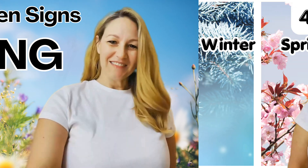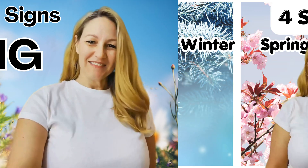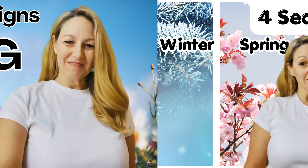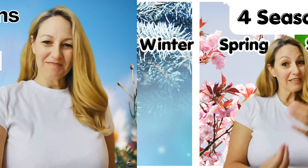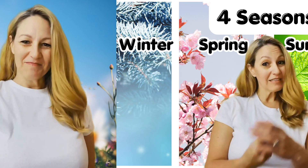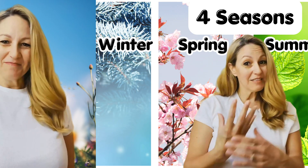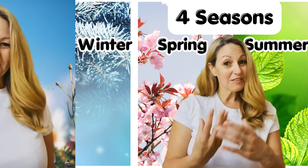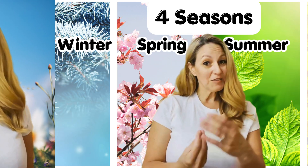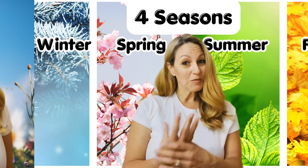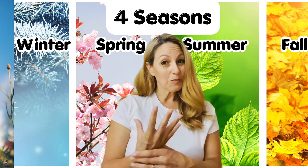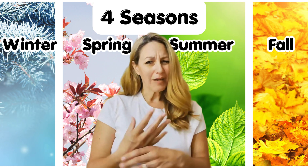Come on.